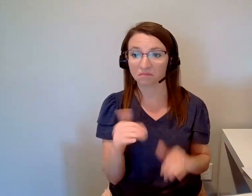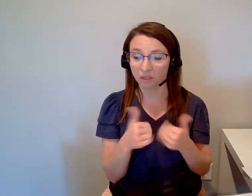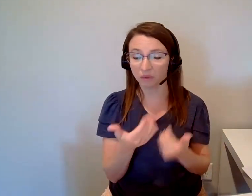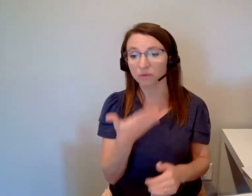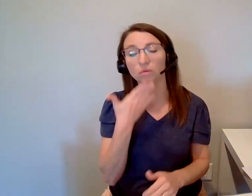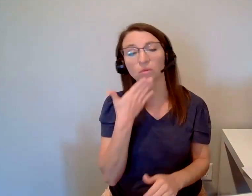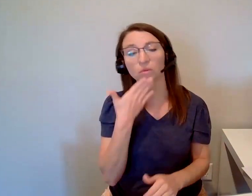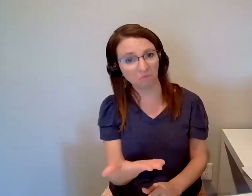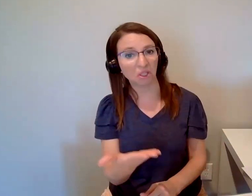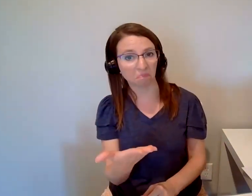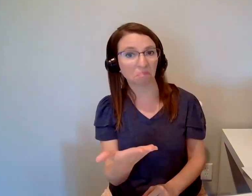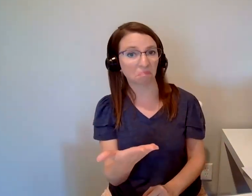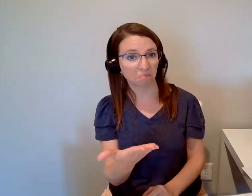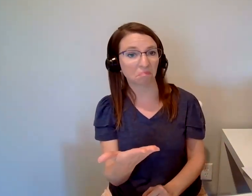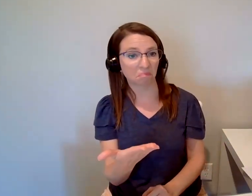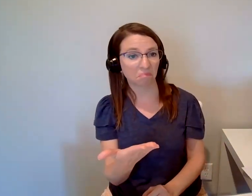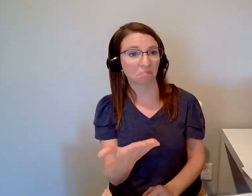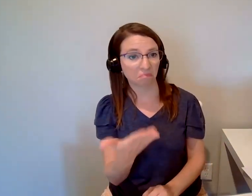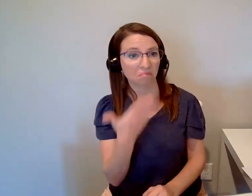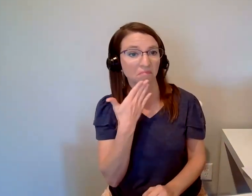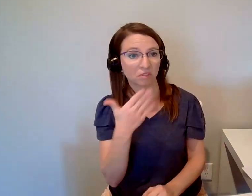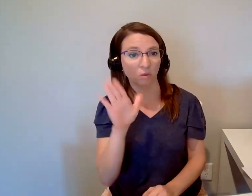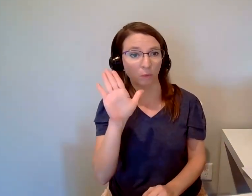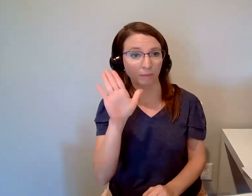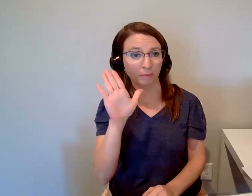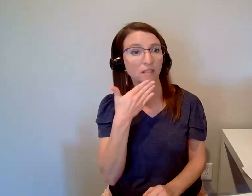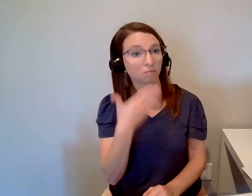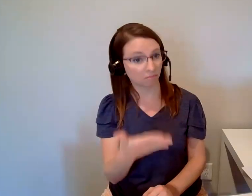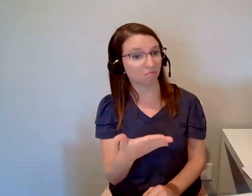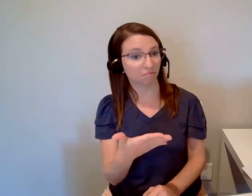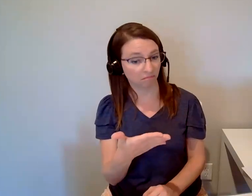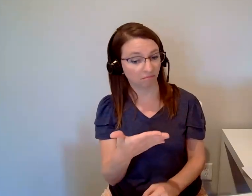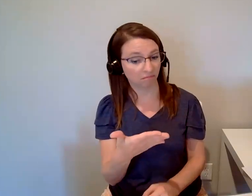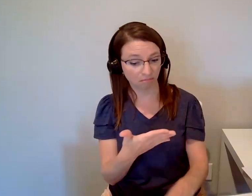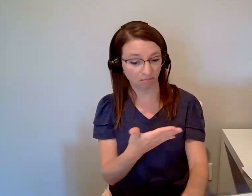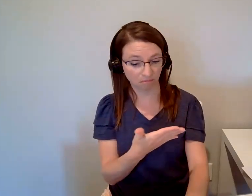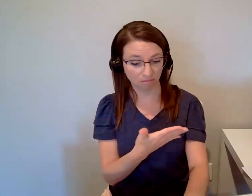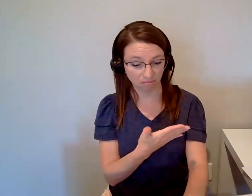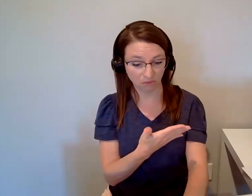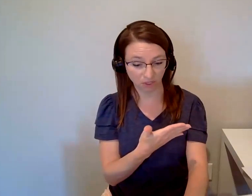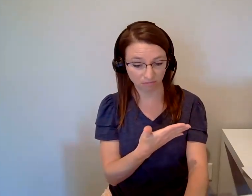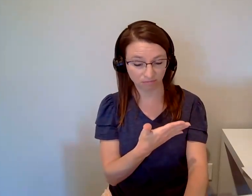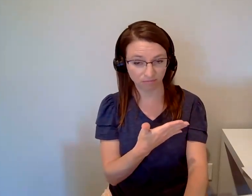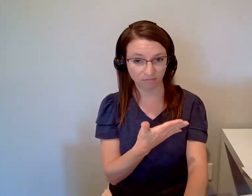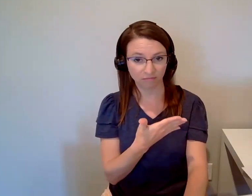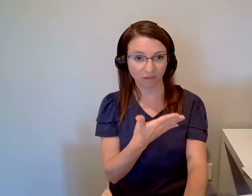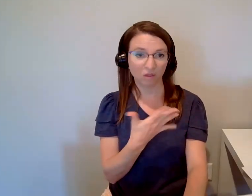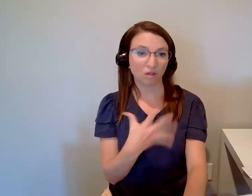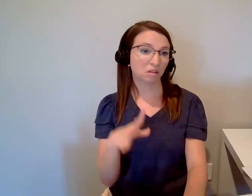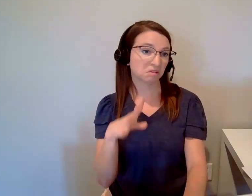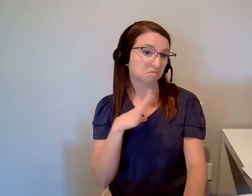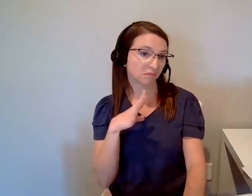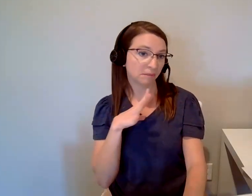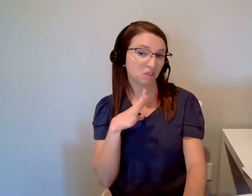How are you? Good. So open B. Okay. Or maybe you're just